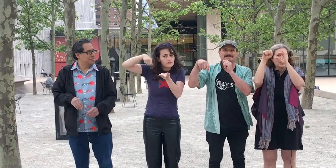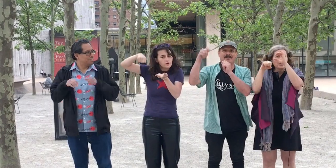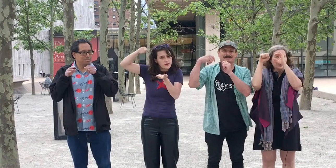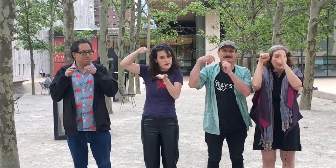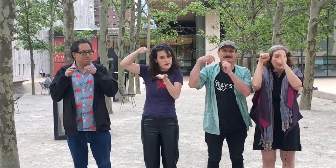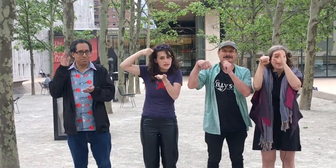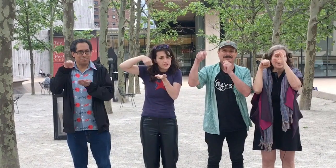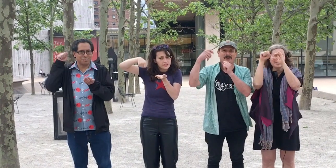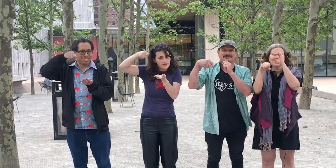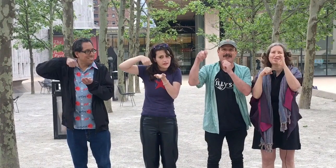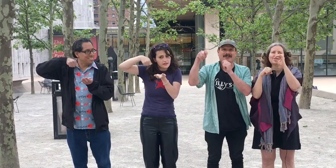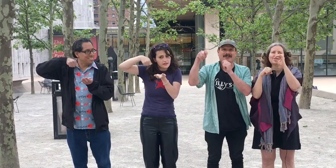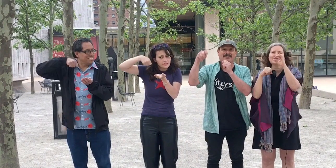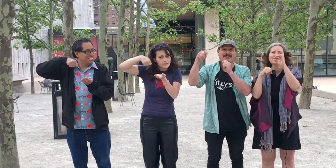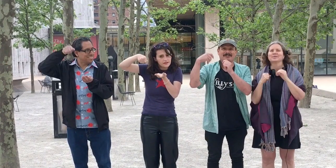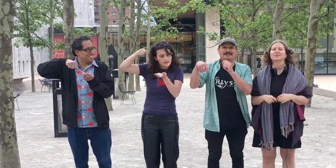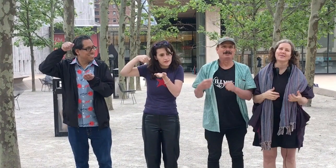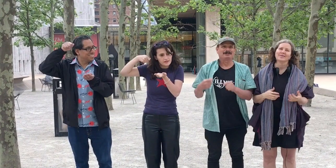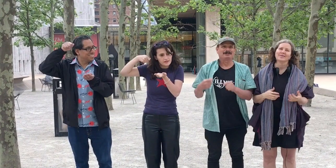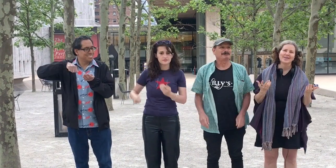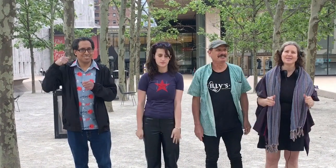Because there